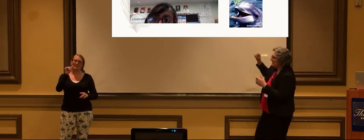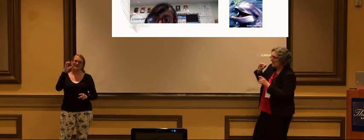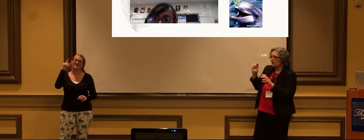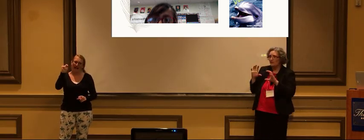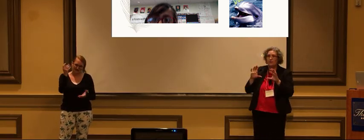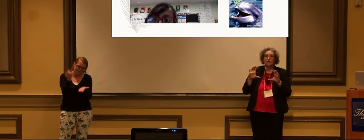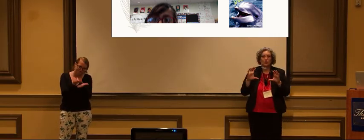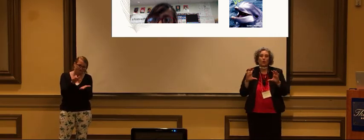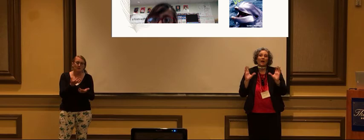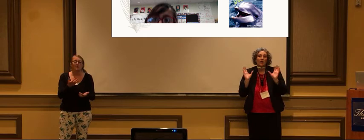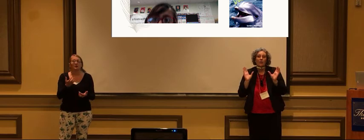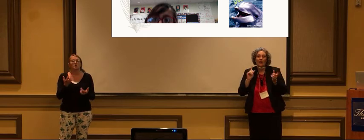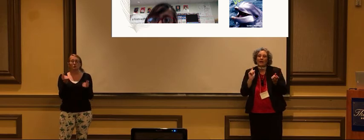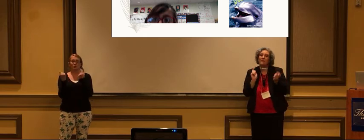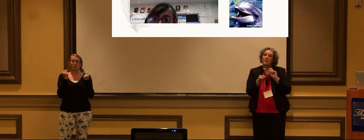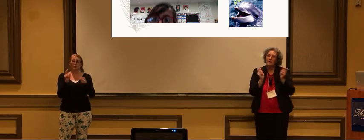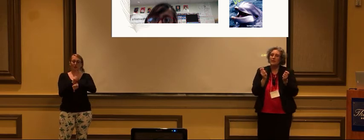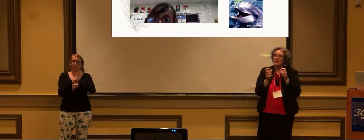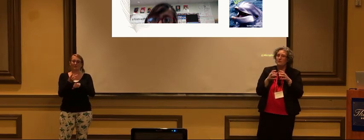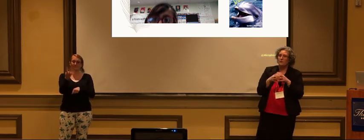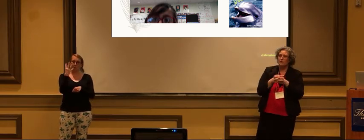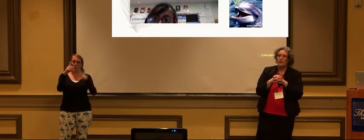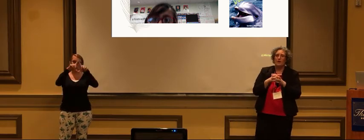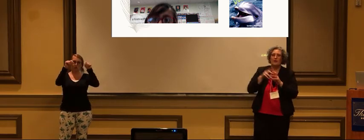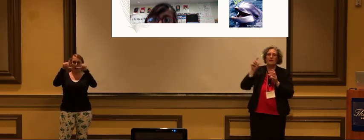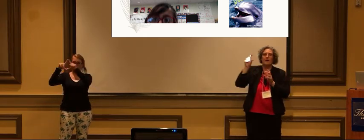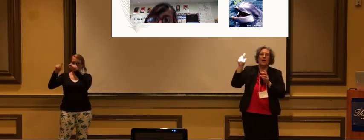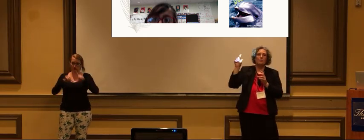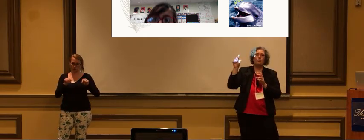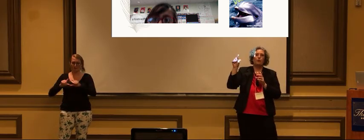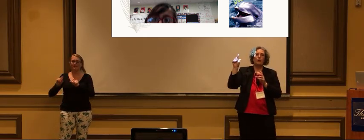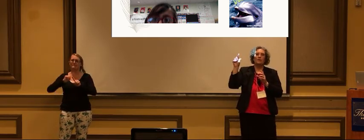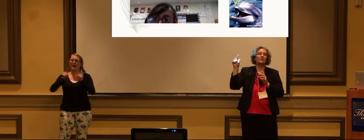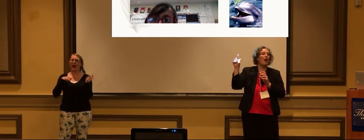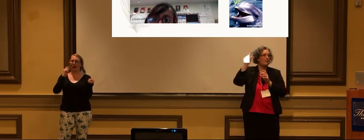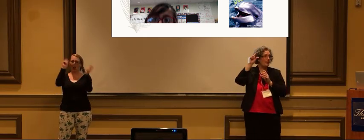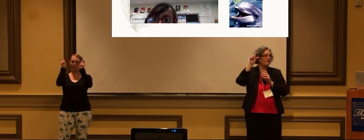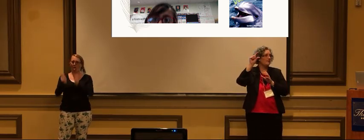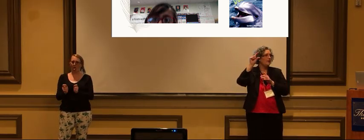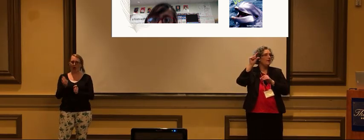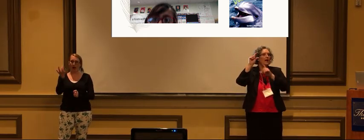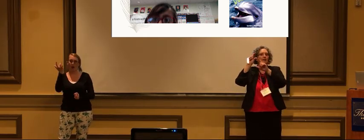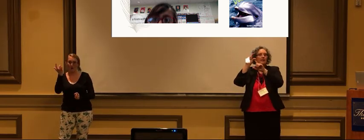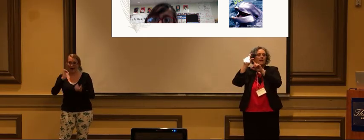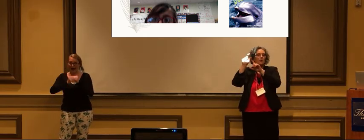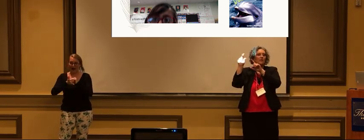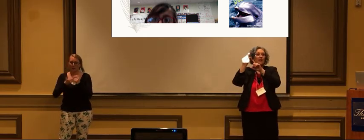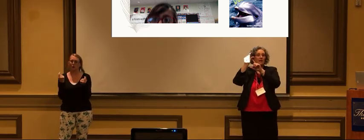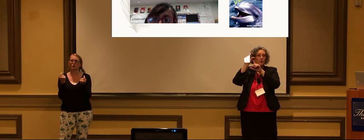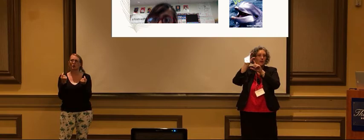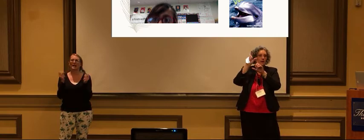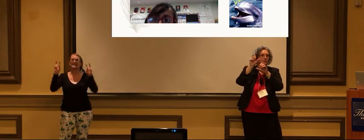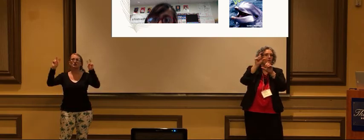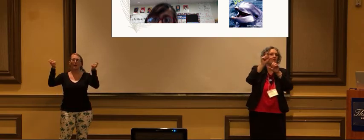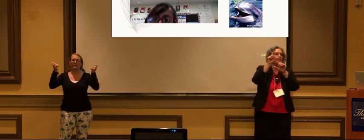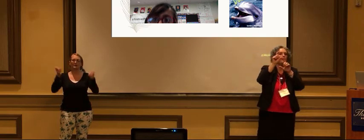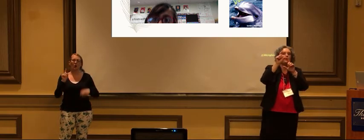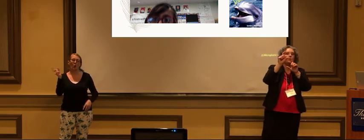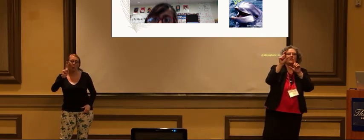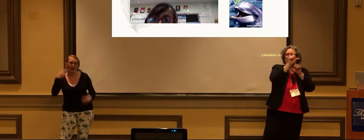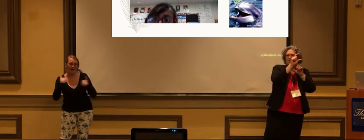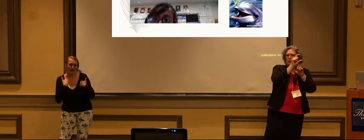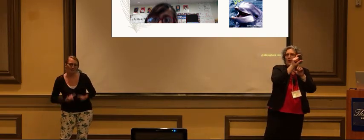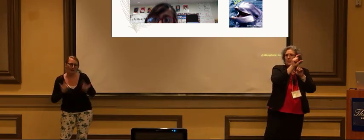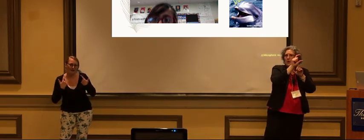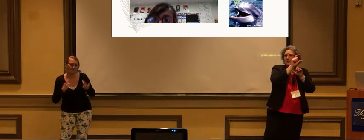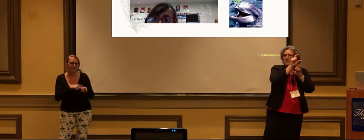what I did is I used the 4 square, but I manipulated the 4 square, and then I put topics. I said, where does the animal live?